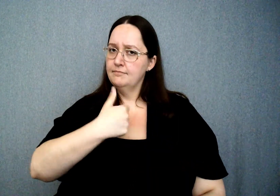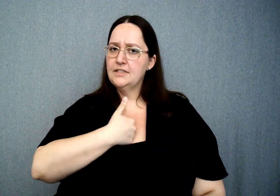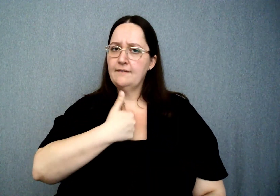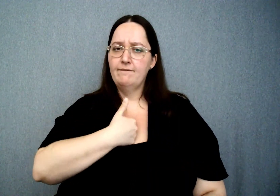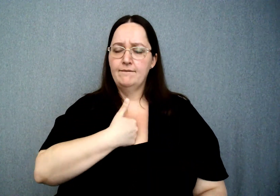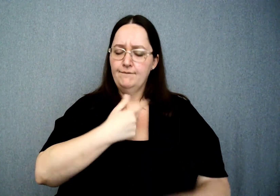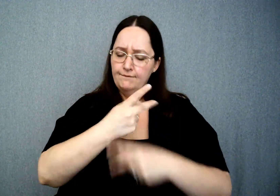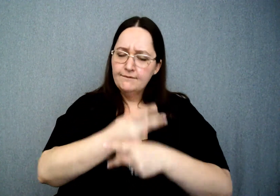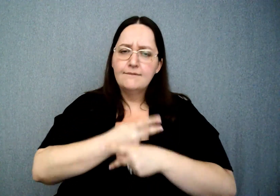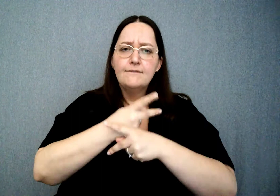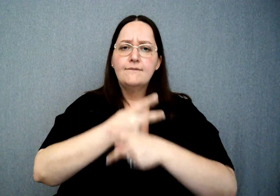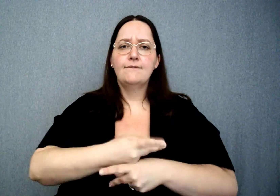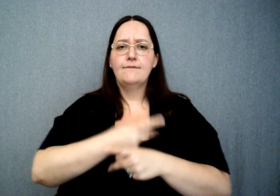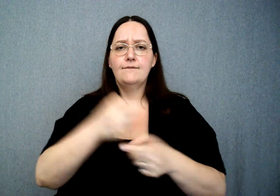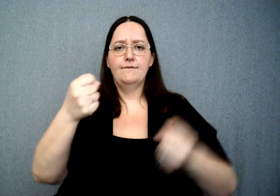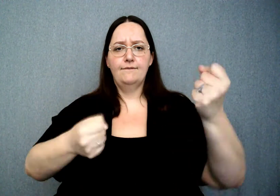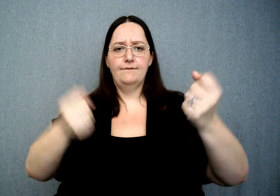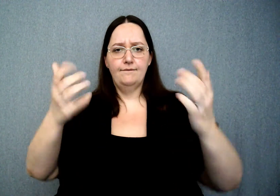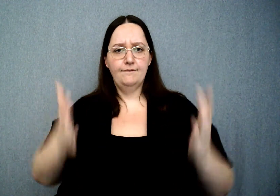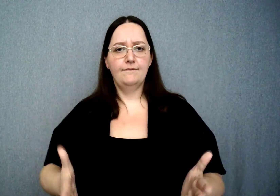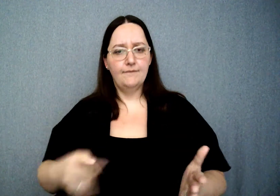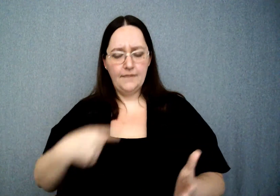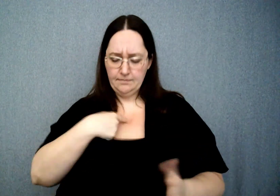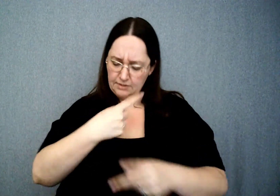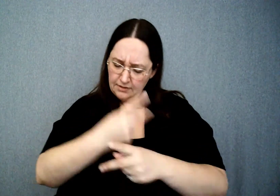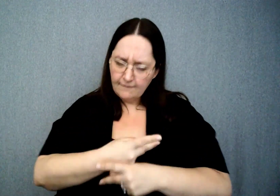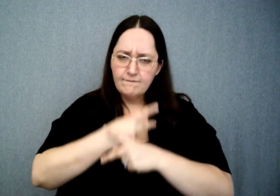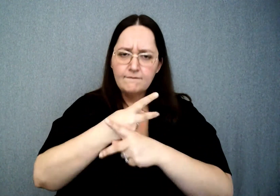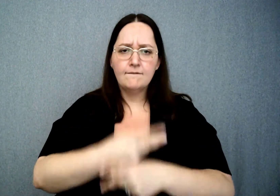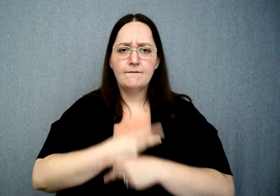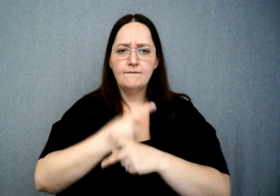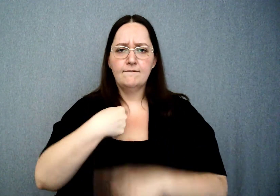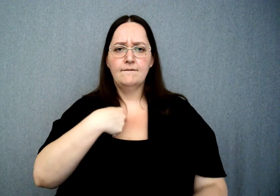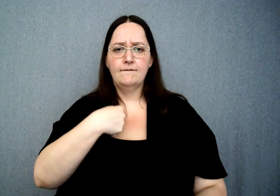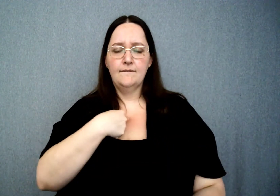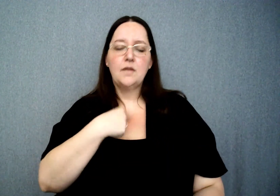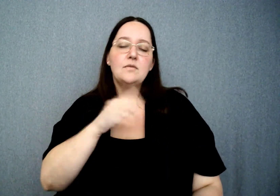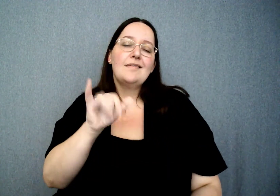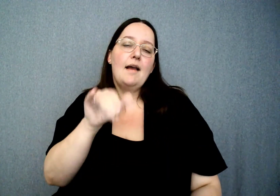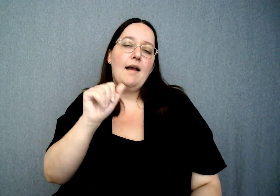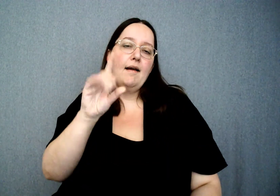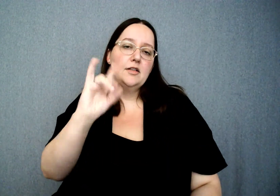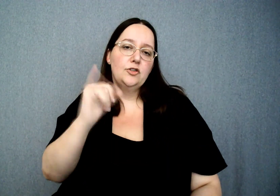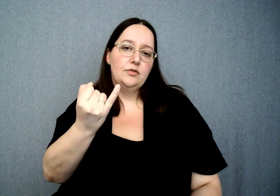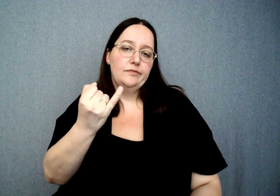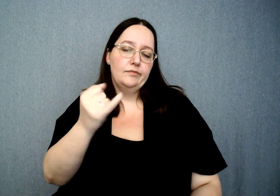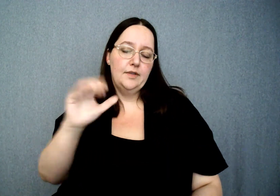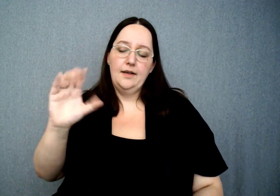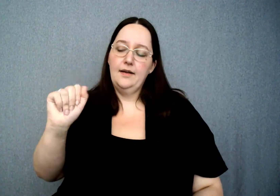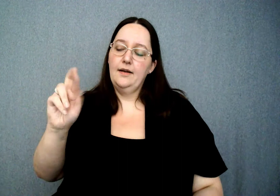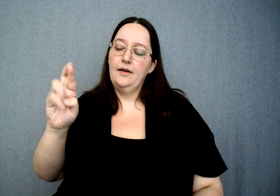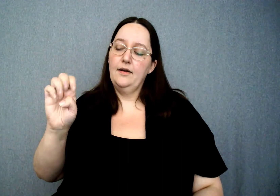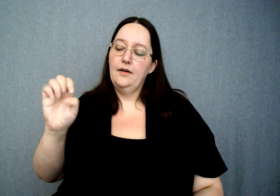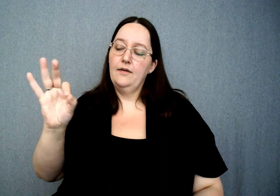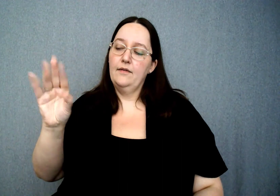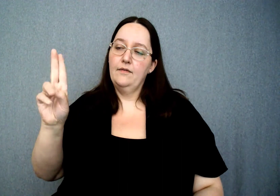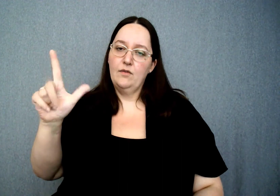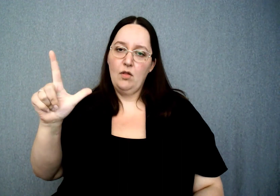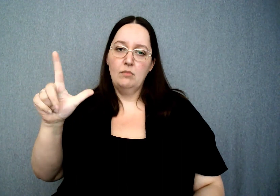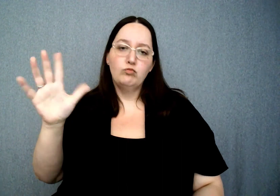a careful driver. I am very careful. That would be your adjective, careful.